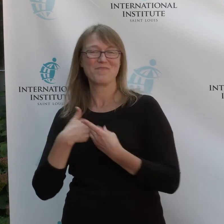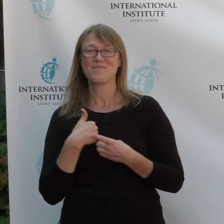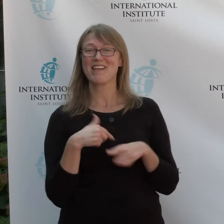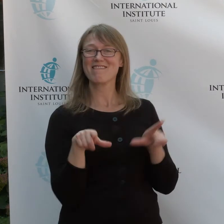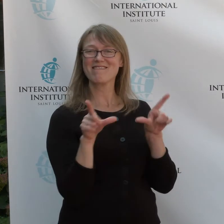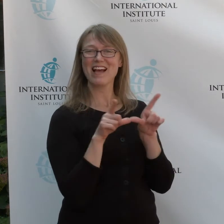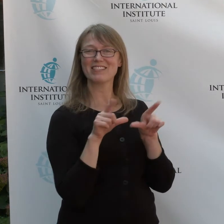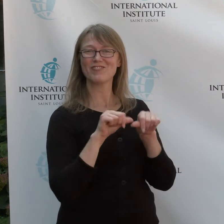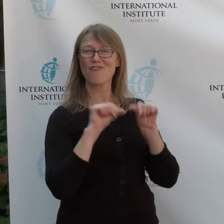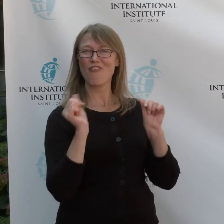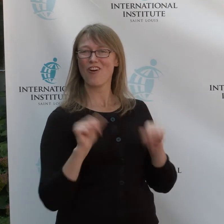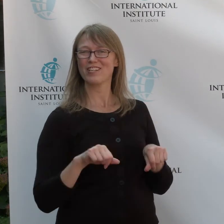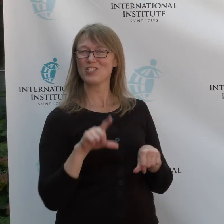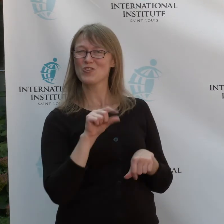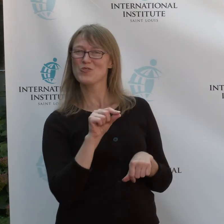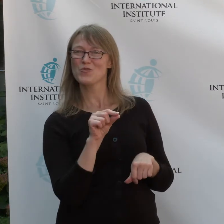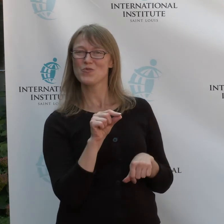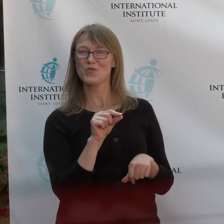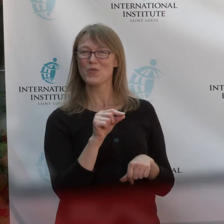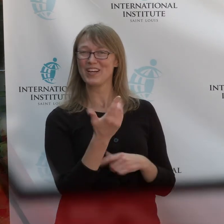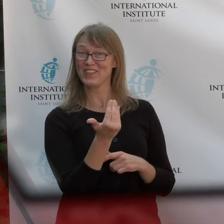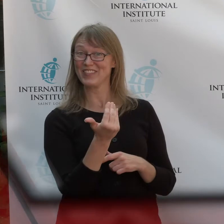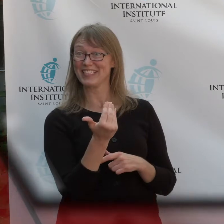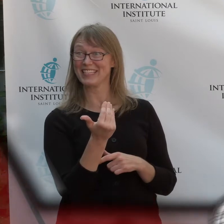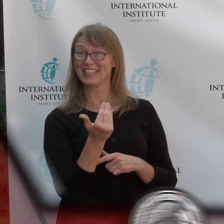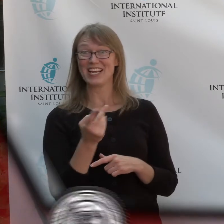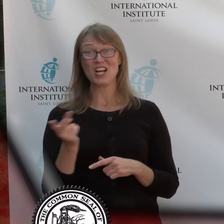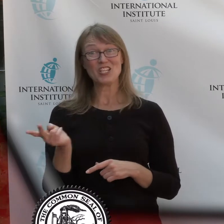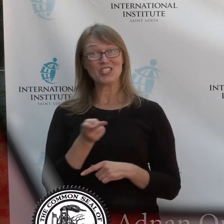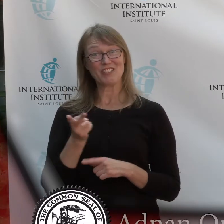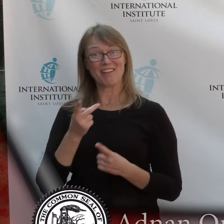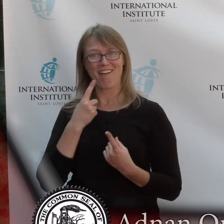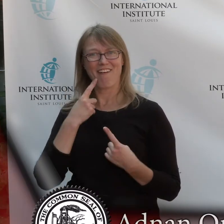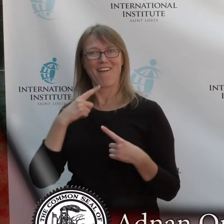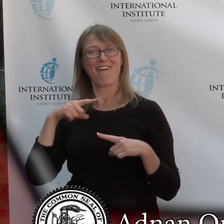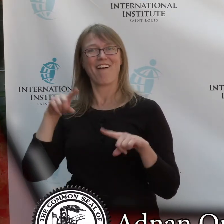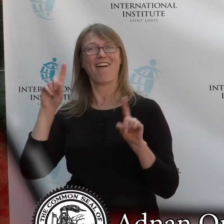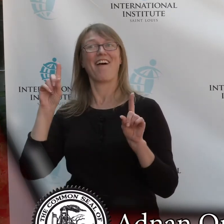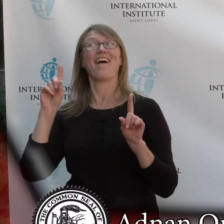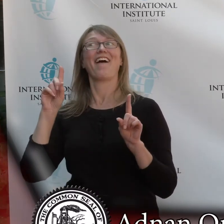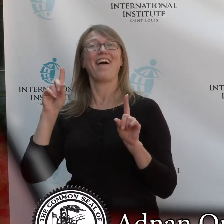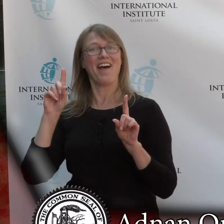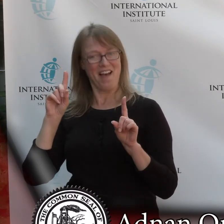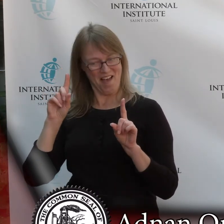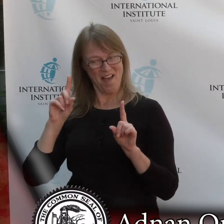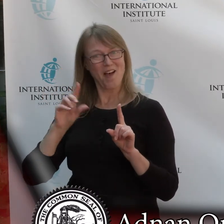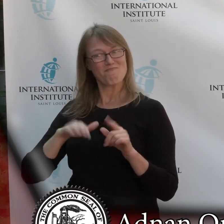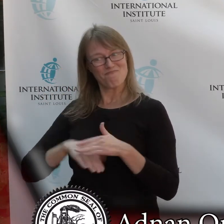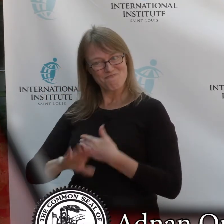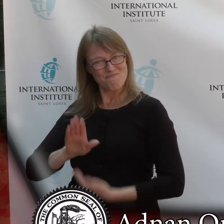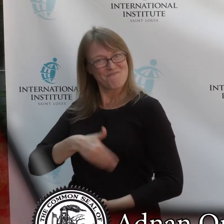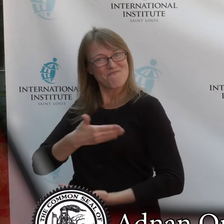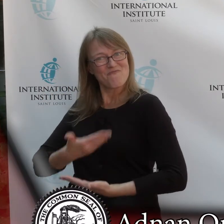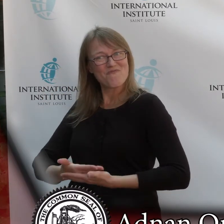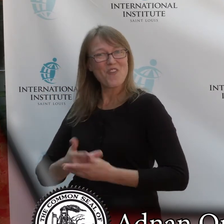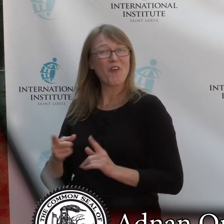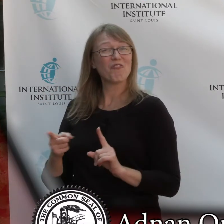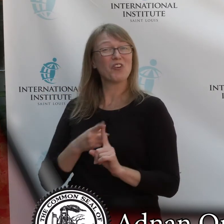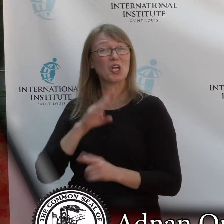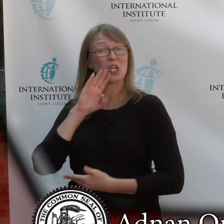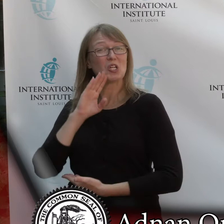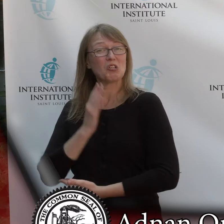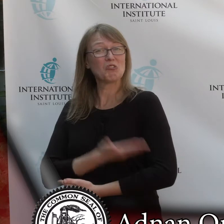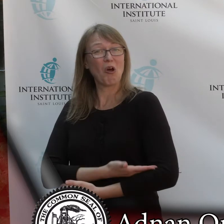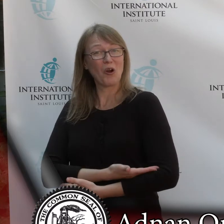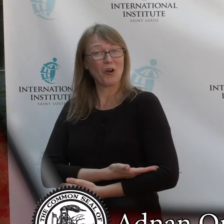2015. We were evolving, we were growing. In 2016, we welcomed our first daughter. With a lot of hard work, dedication, I